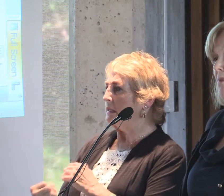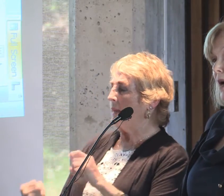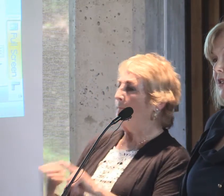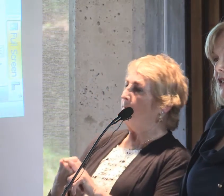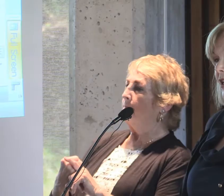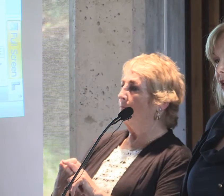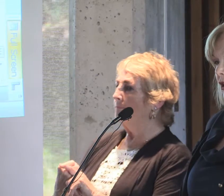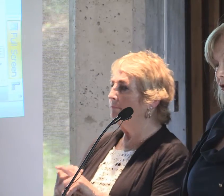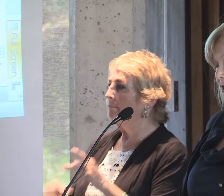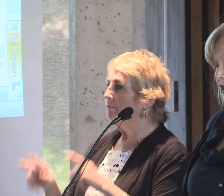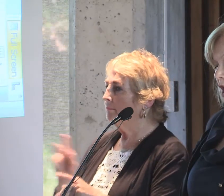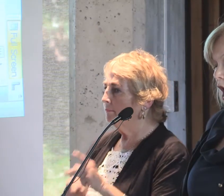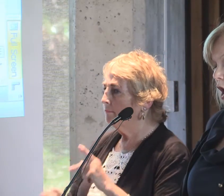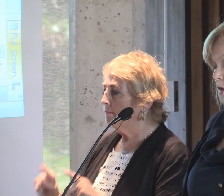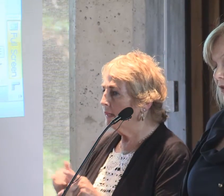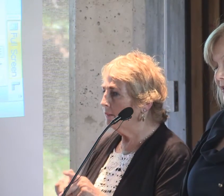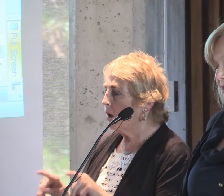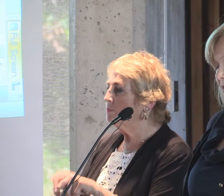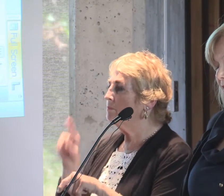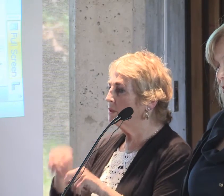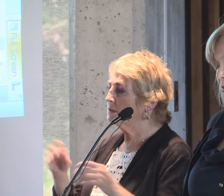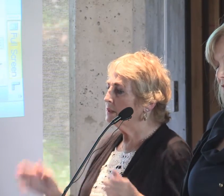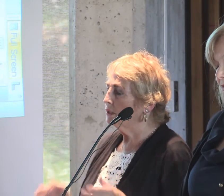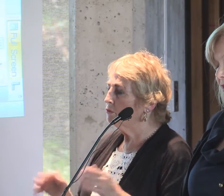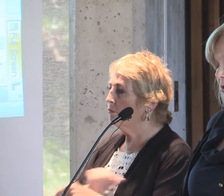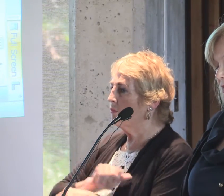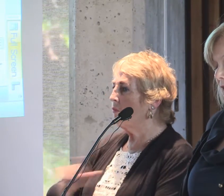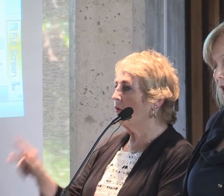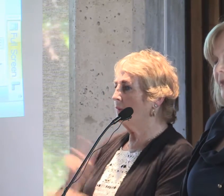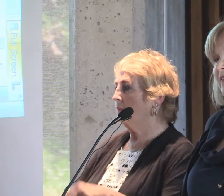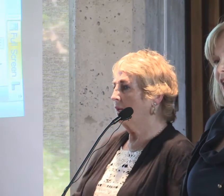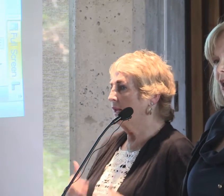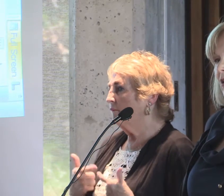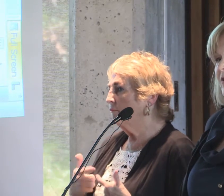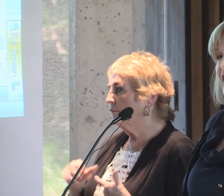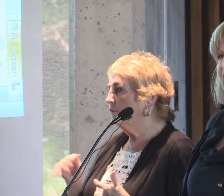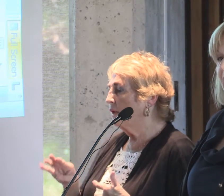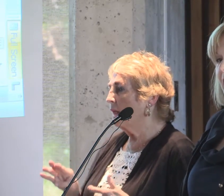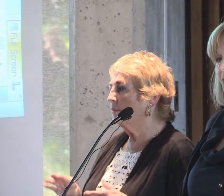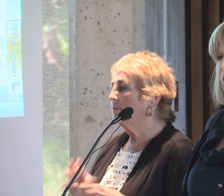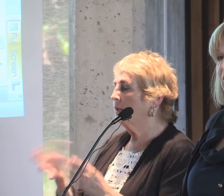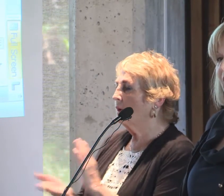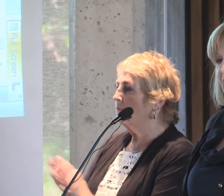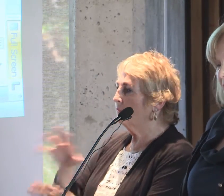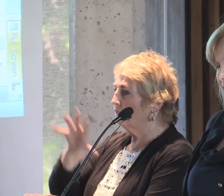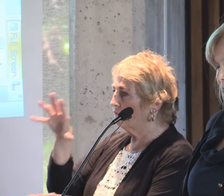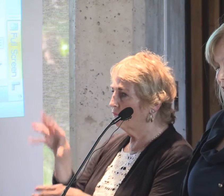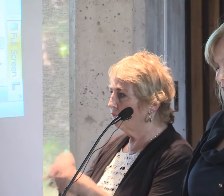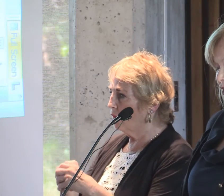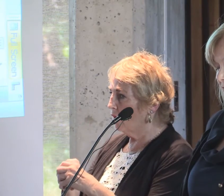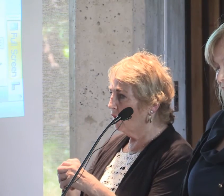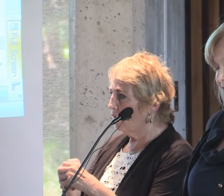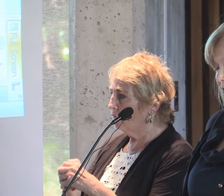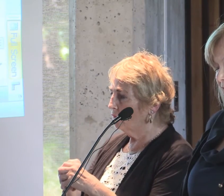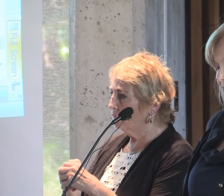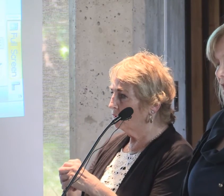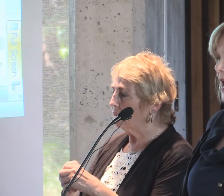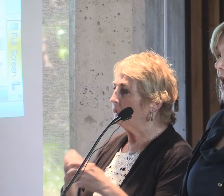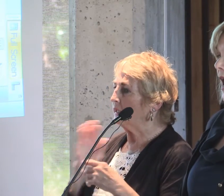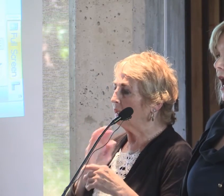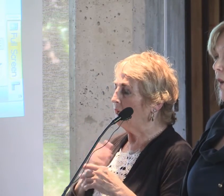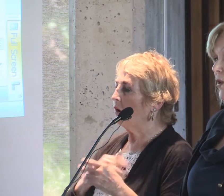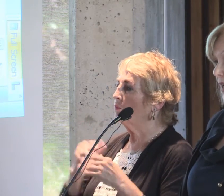we must encourage all residents of the province to become involved in our violence prevention